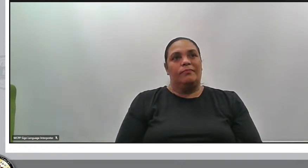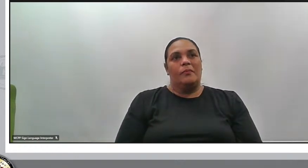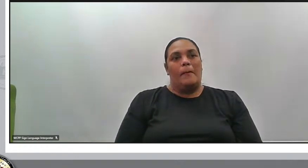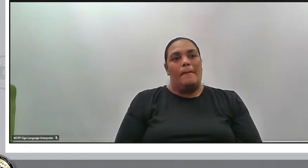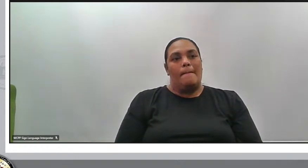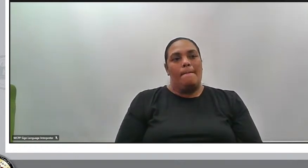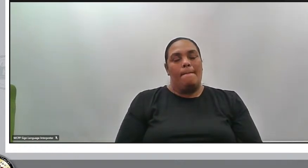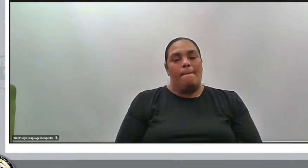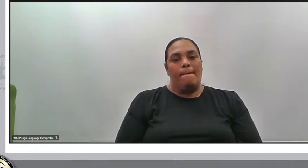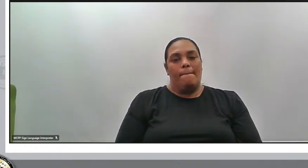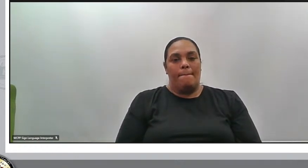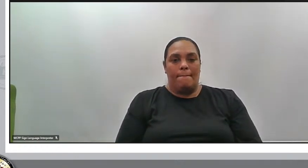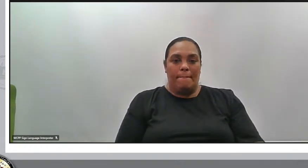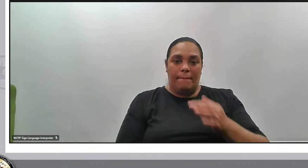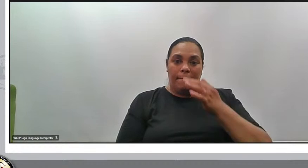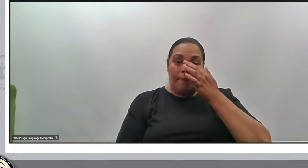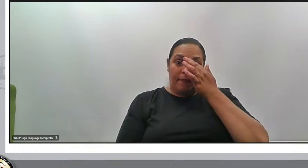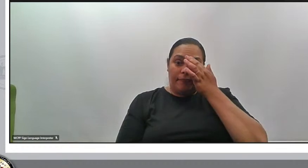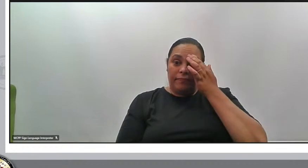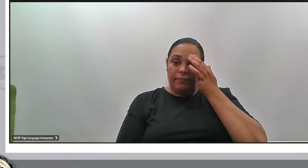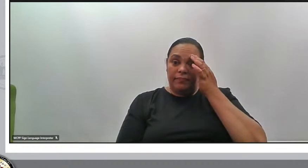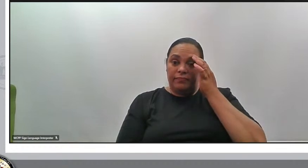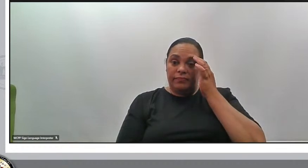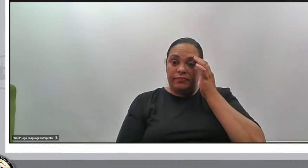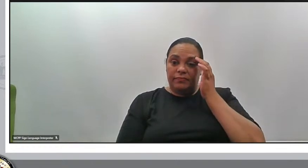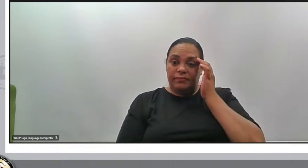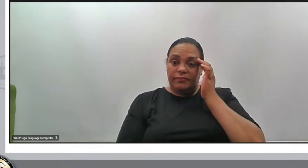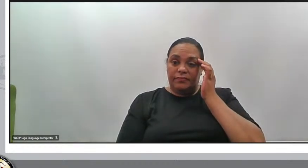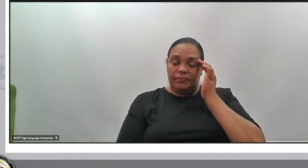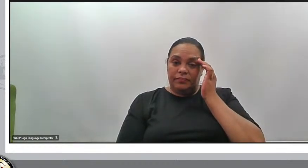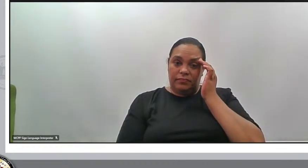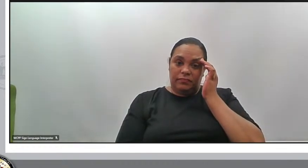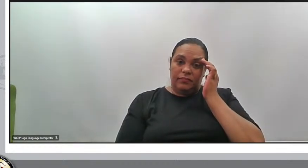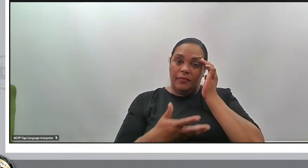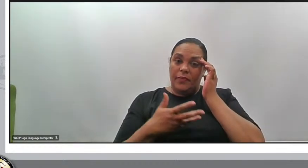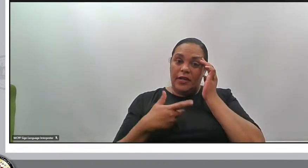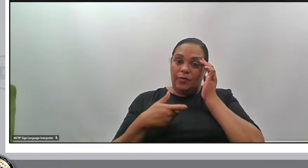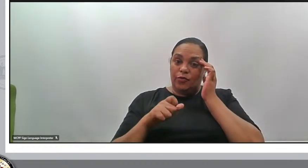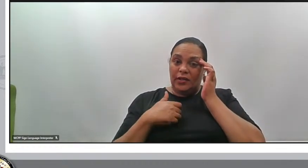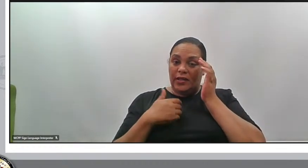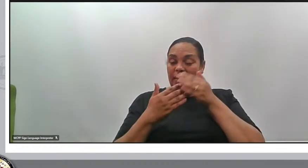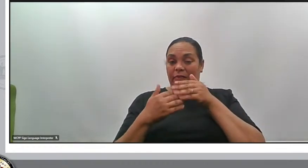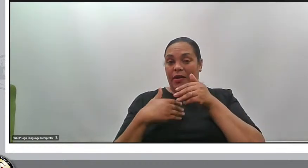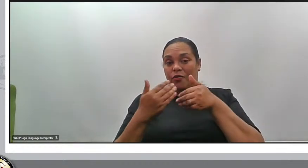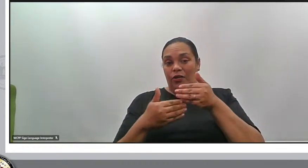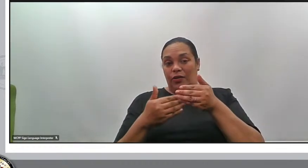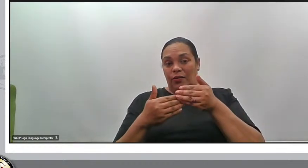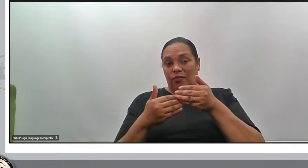Madam Chair, if I may.